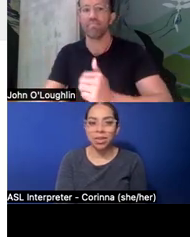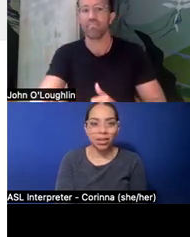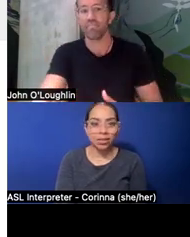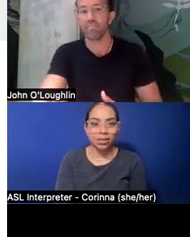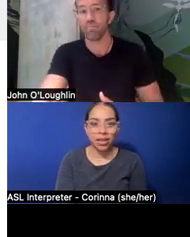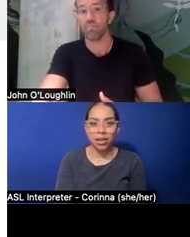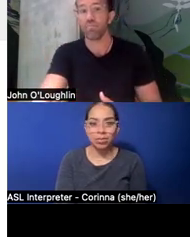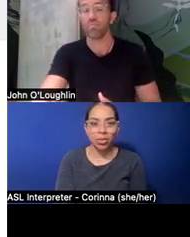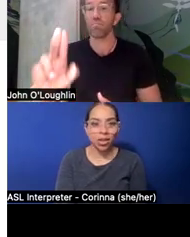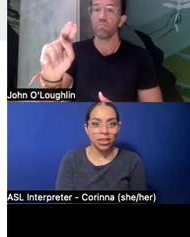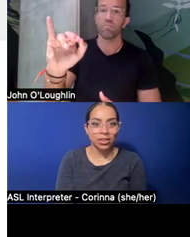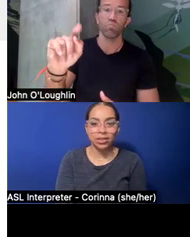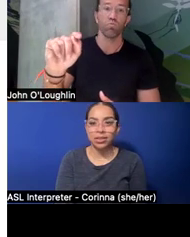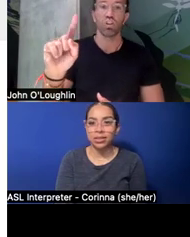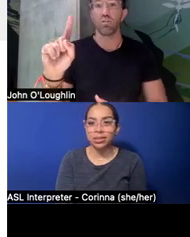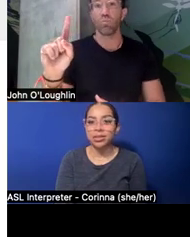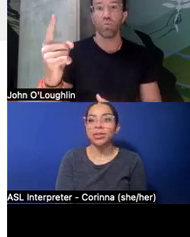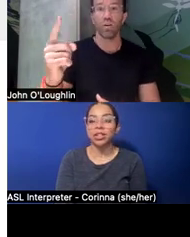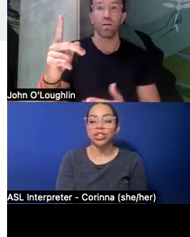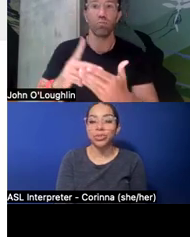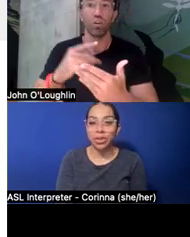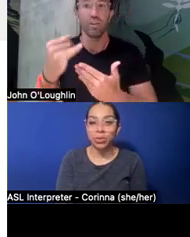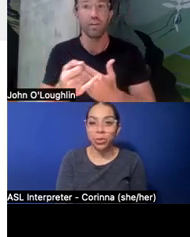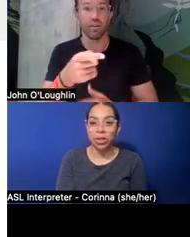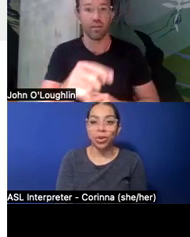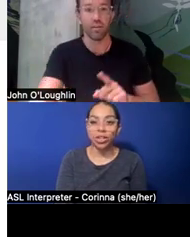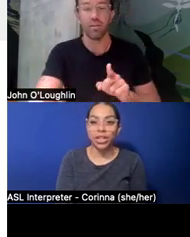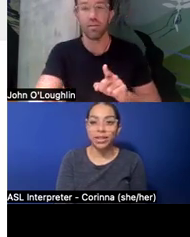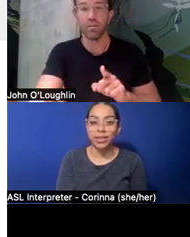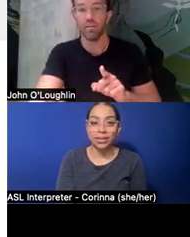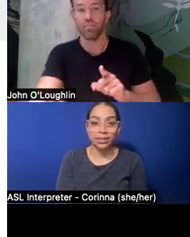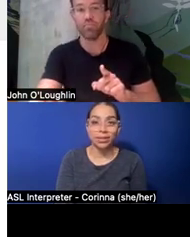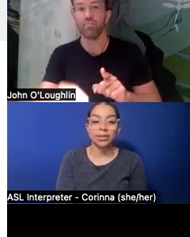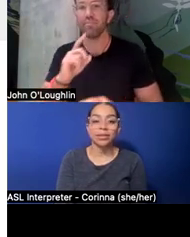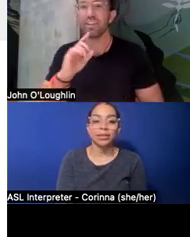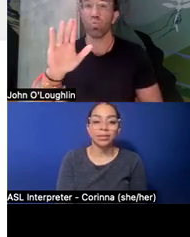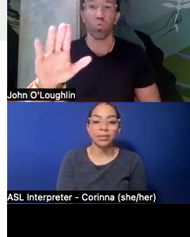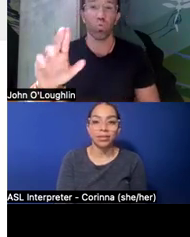same thing, same process. You got your Unit 1 project,